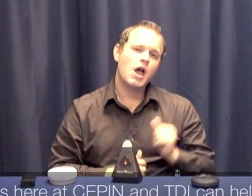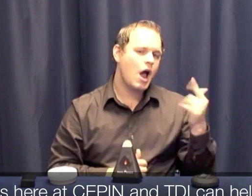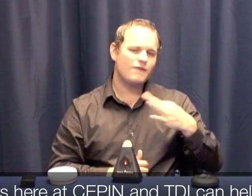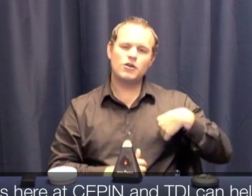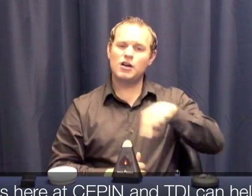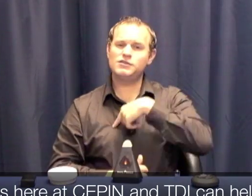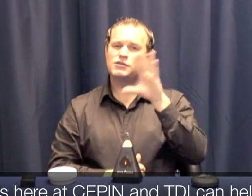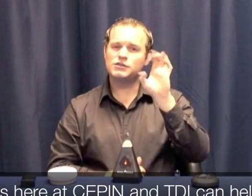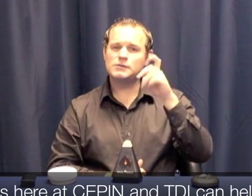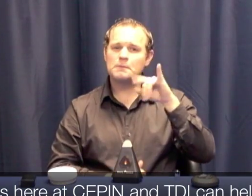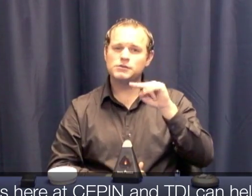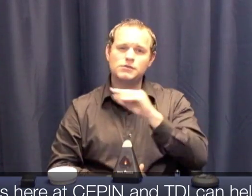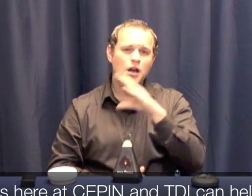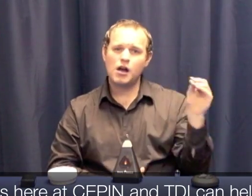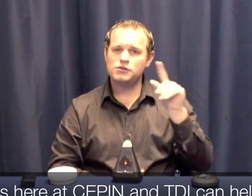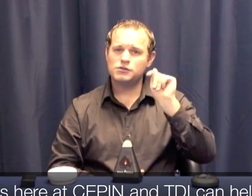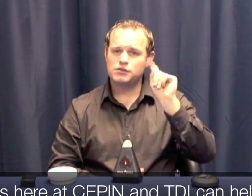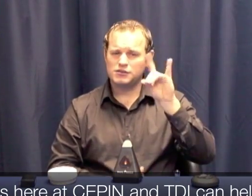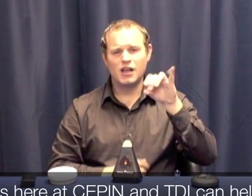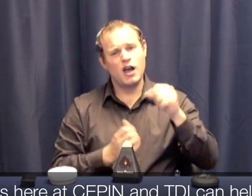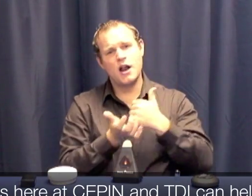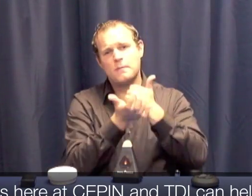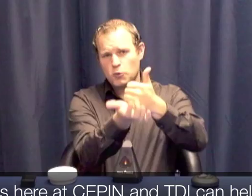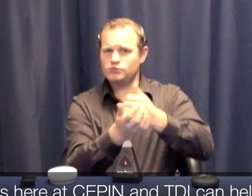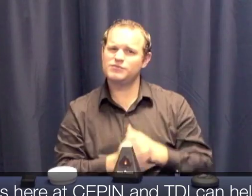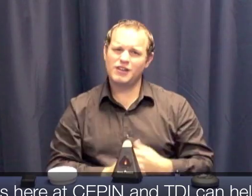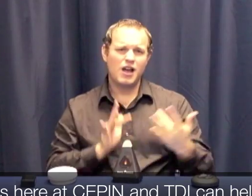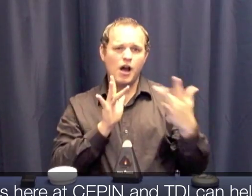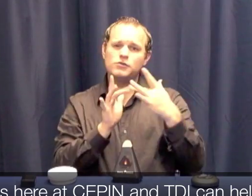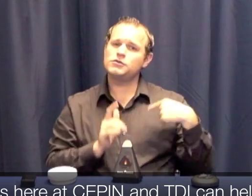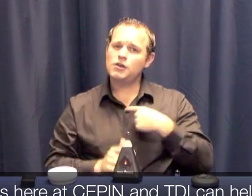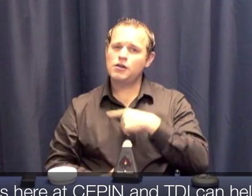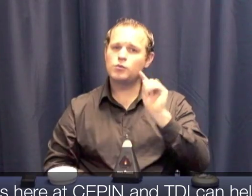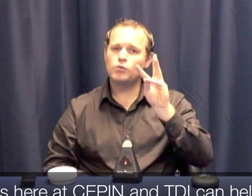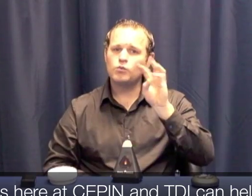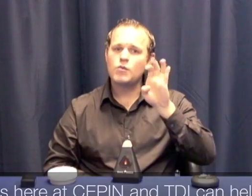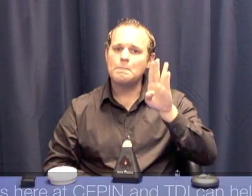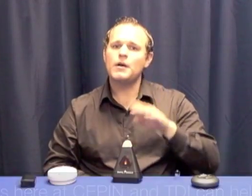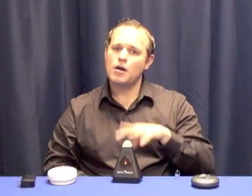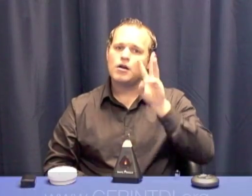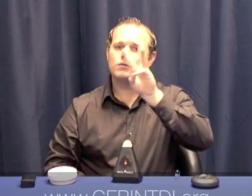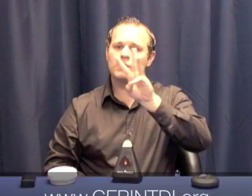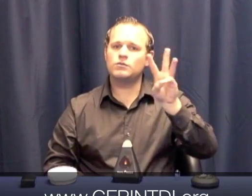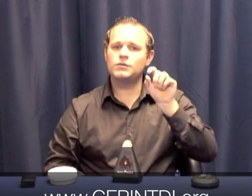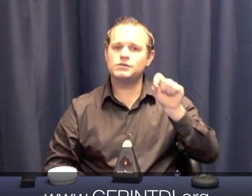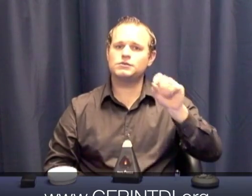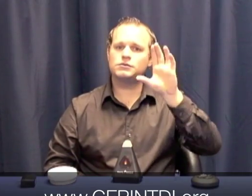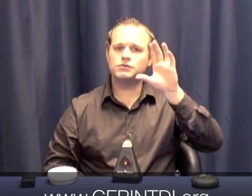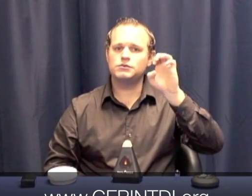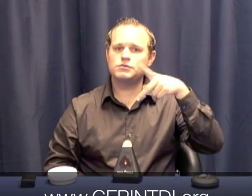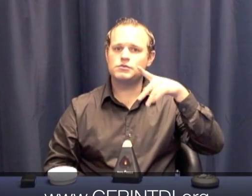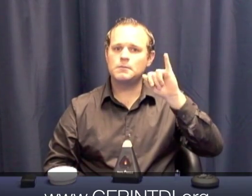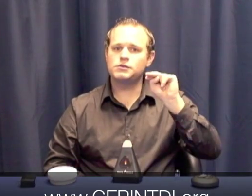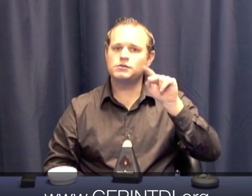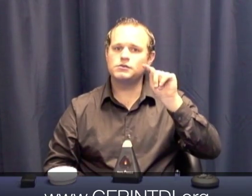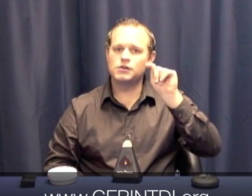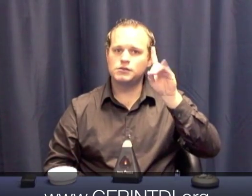better be prepared. All of us at SEPN and TDI can help you as well. Visit us on the web at